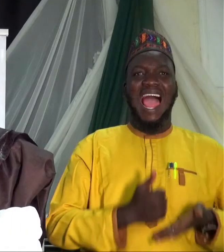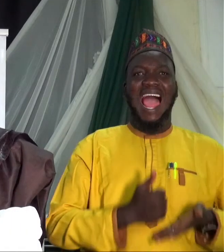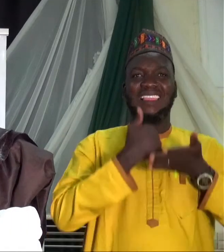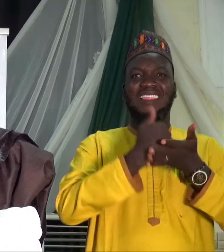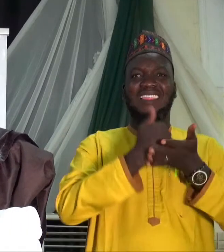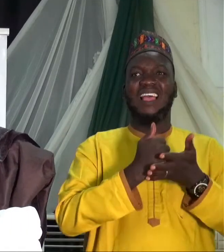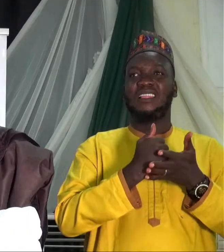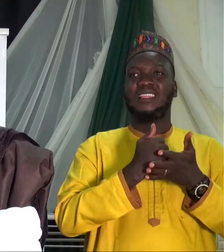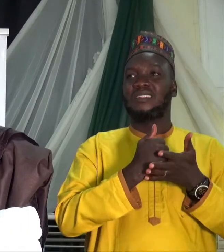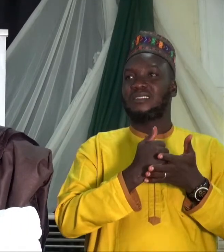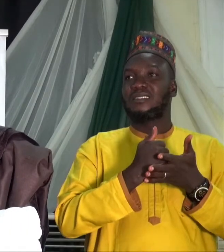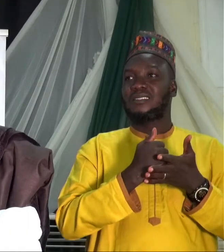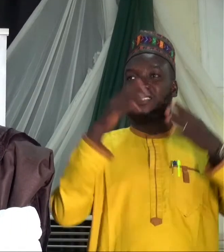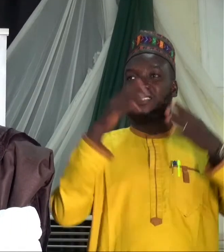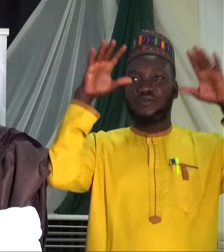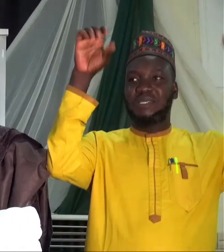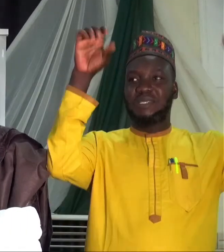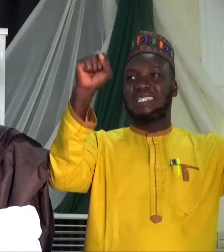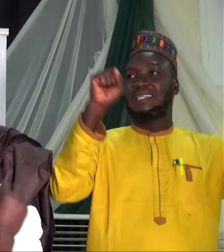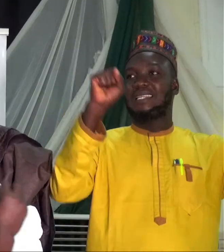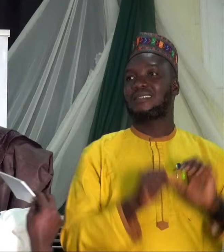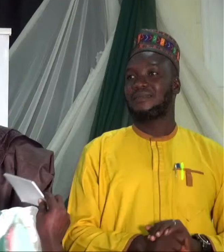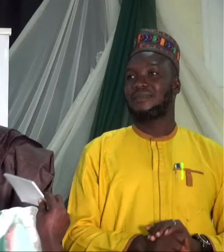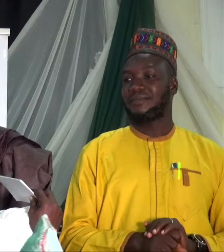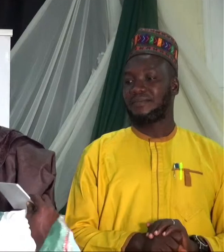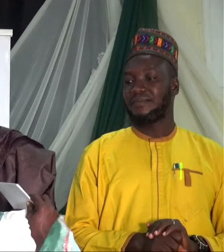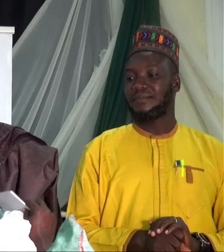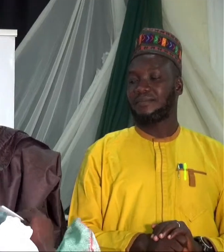of Shemi Otishi. Superintendent.